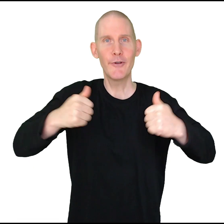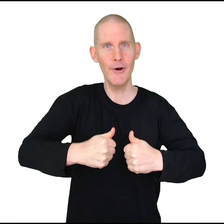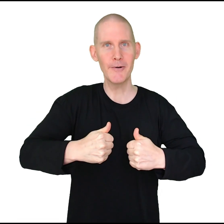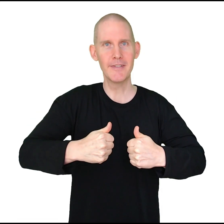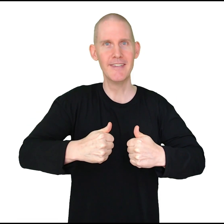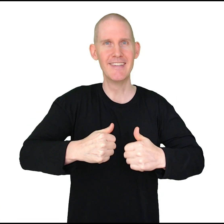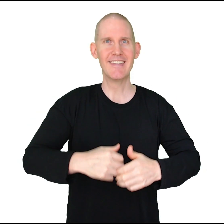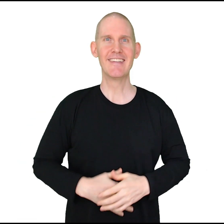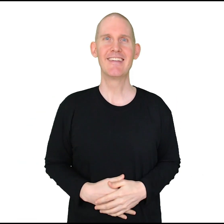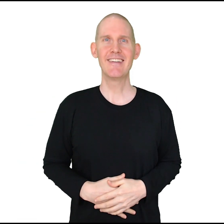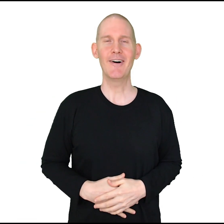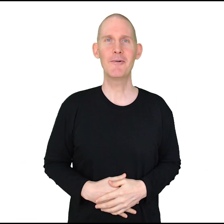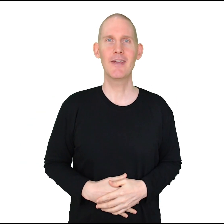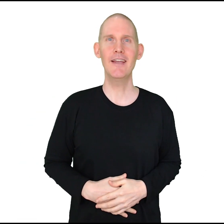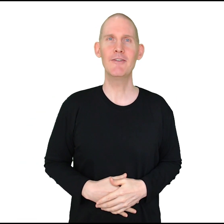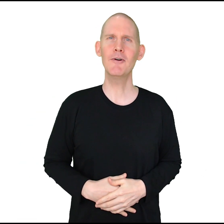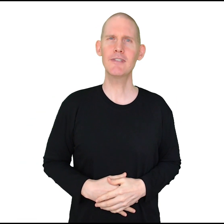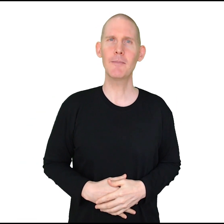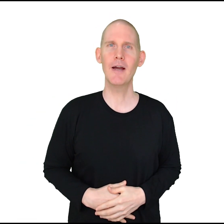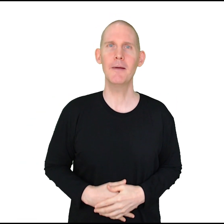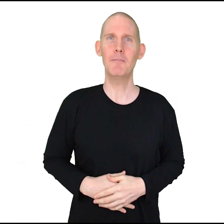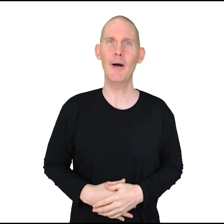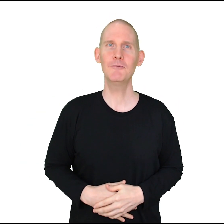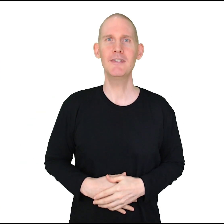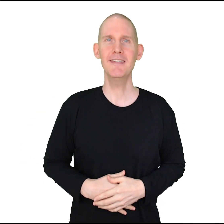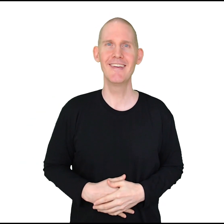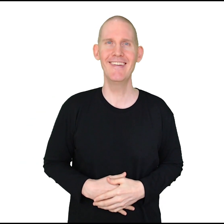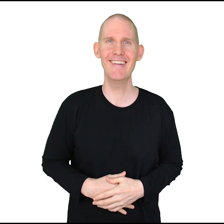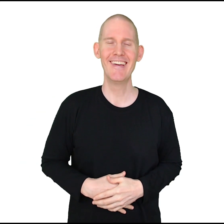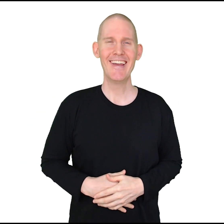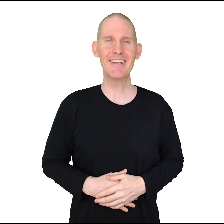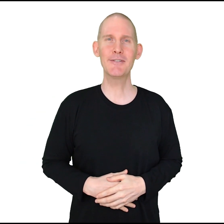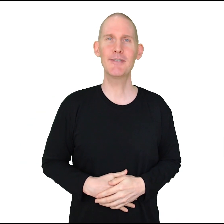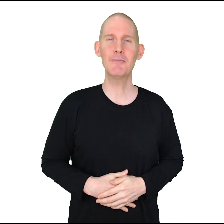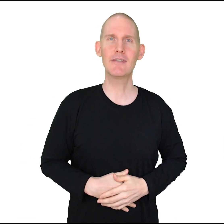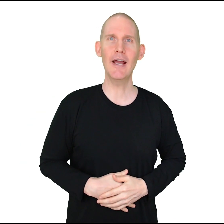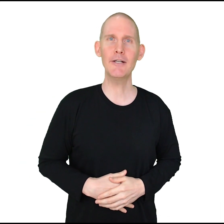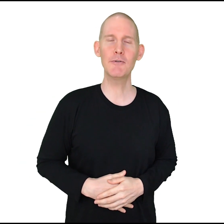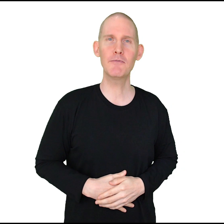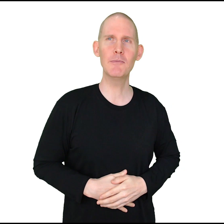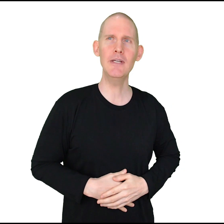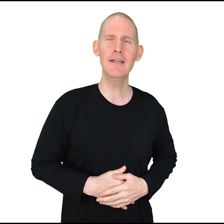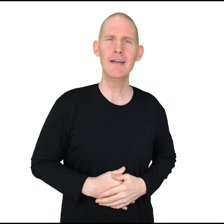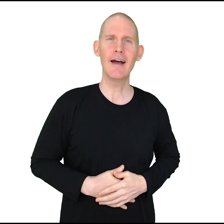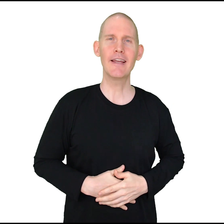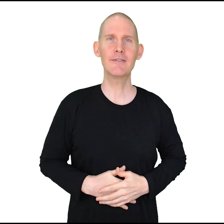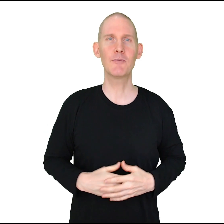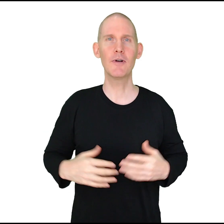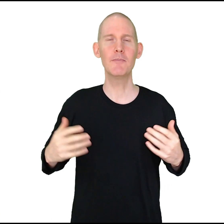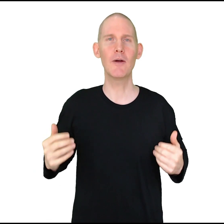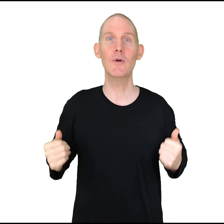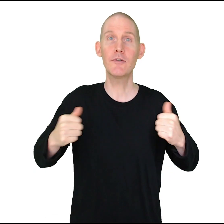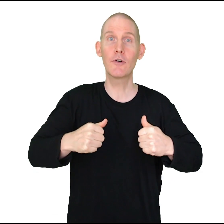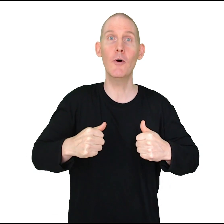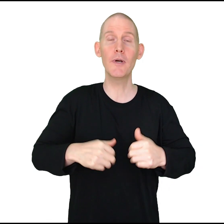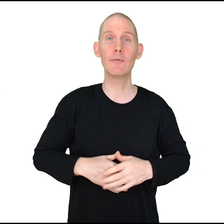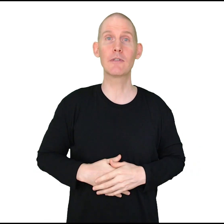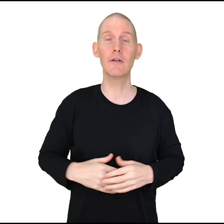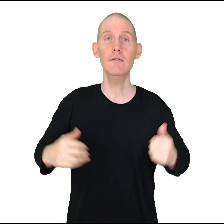coat. Okay, you notice I'm kind of bouncing? It just seems natural for me. I guess wearing my winter coat when I was little,